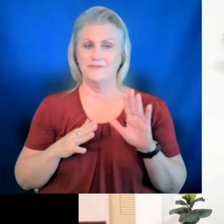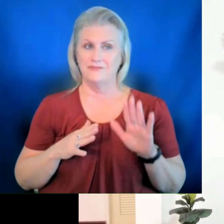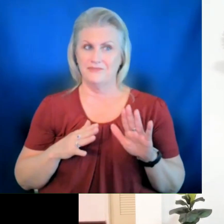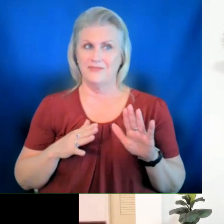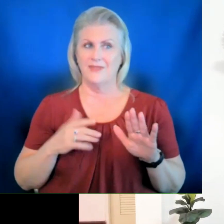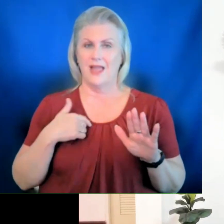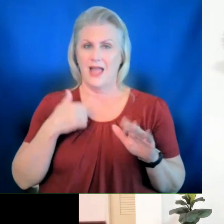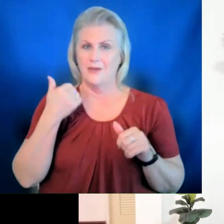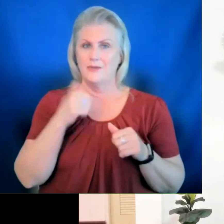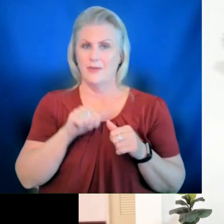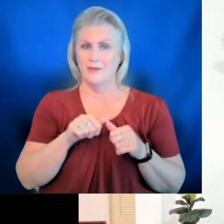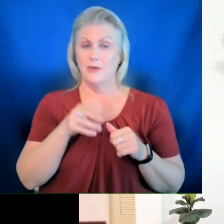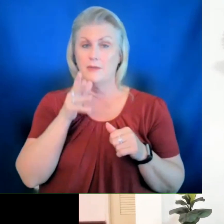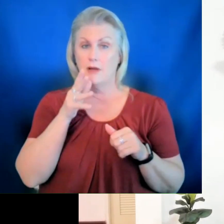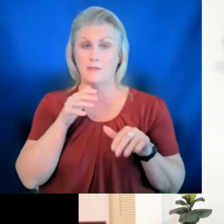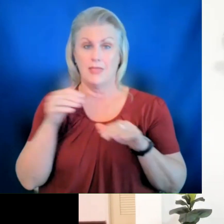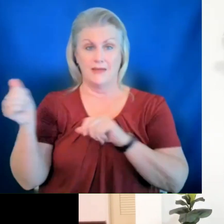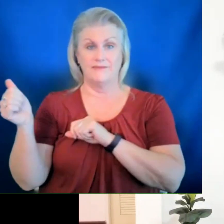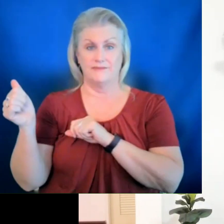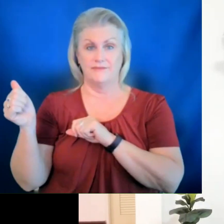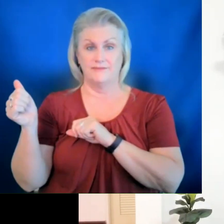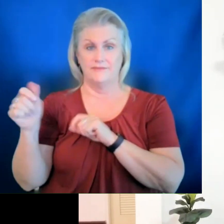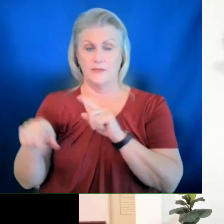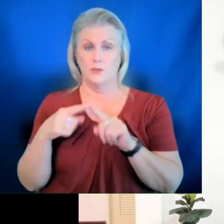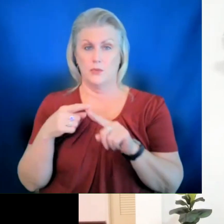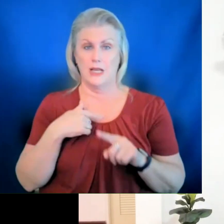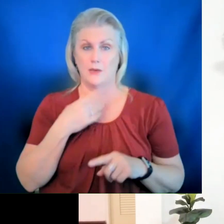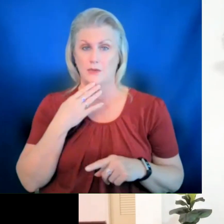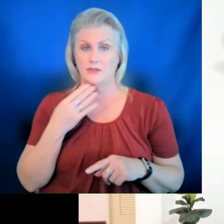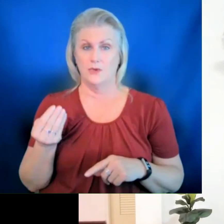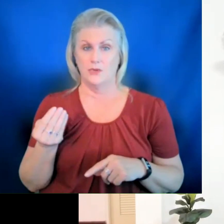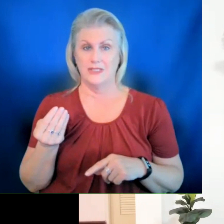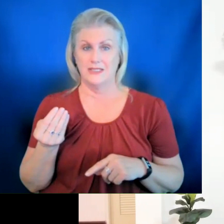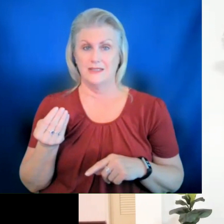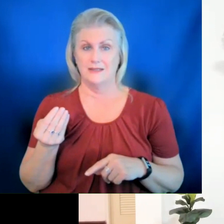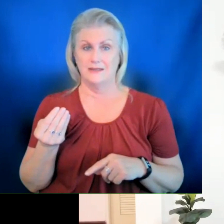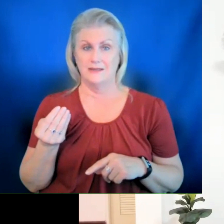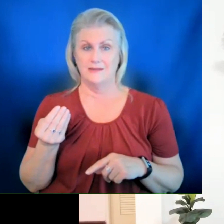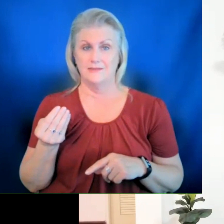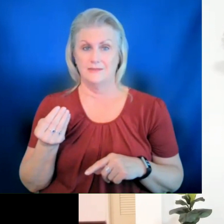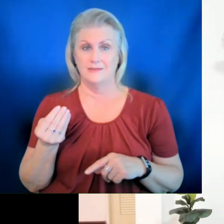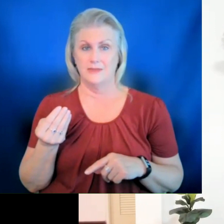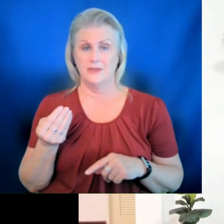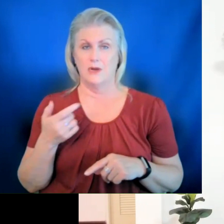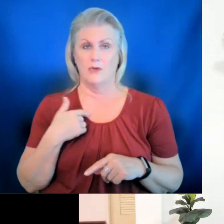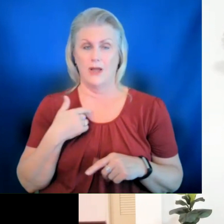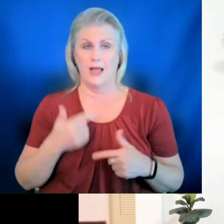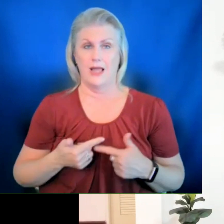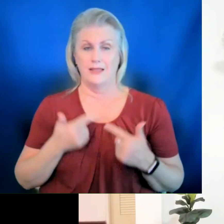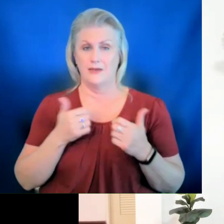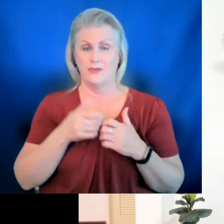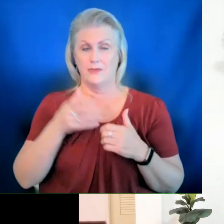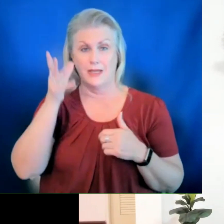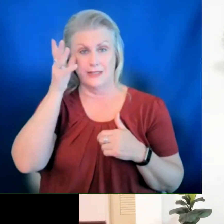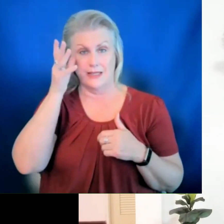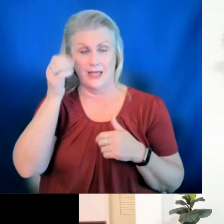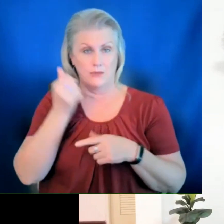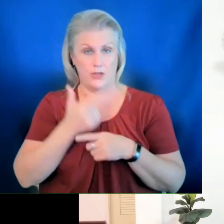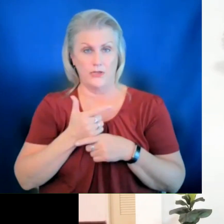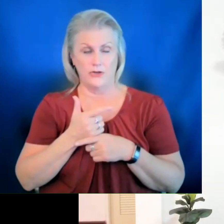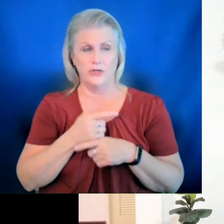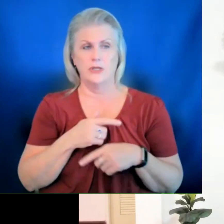years old, I was left at home with my dad and my brother, that I had no one next to